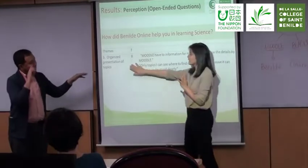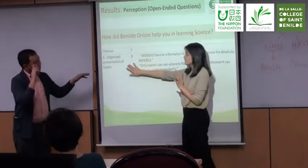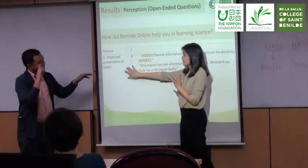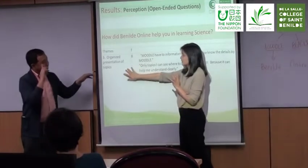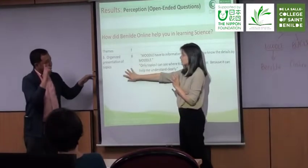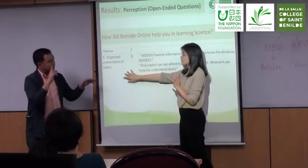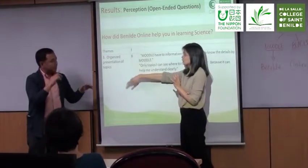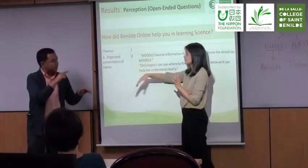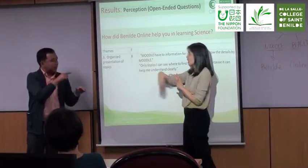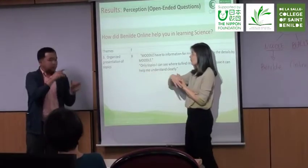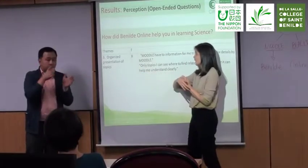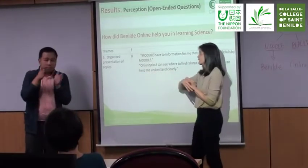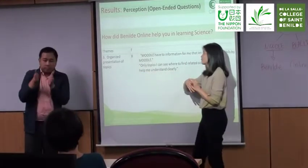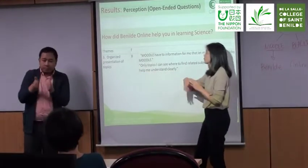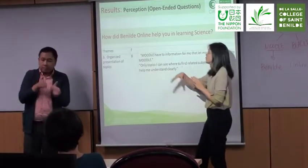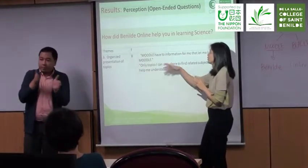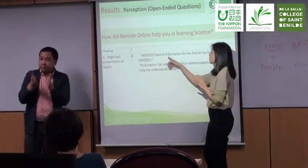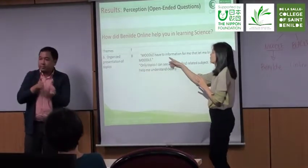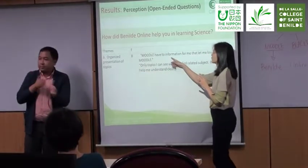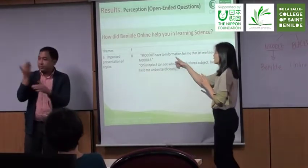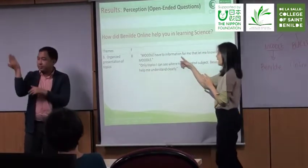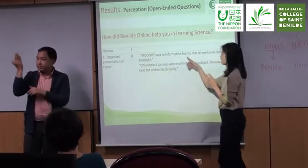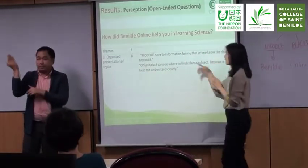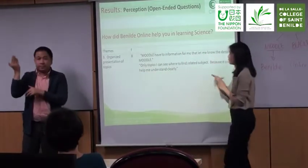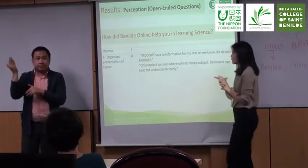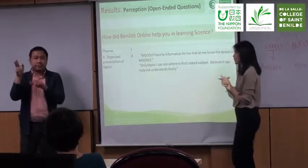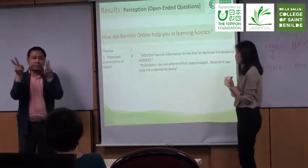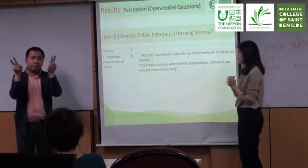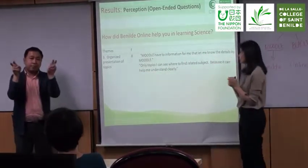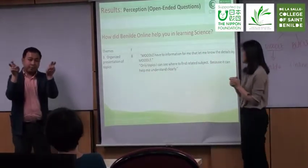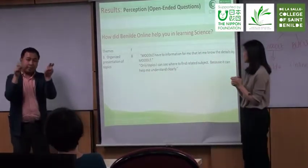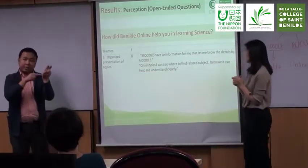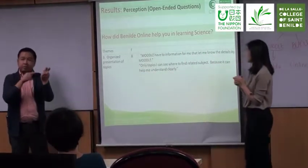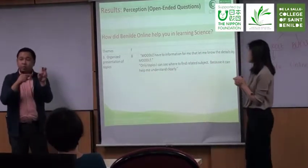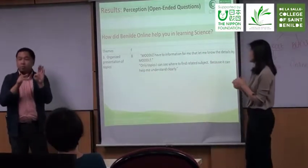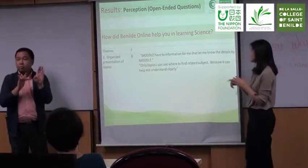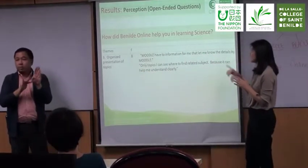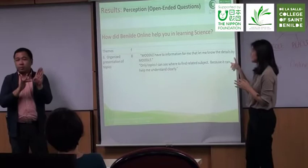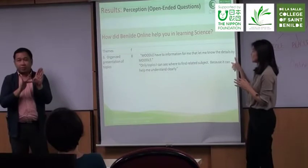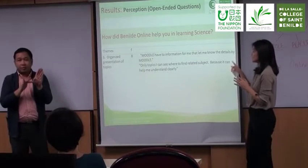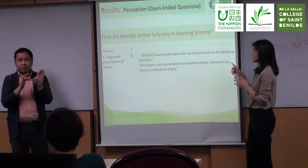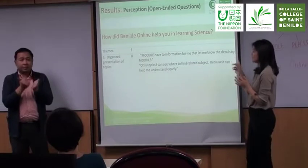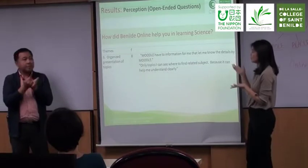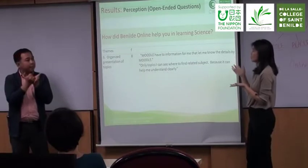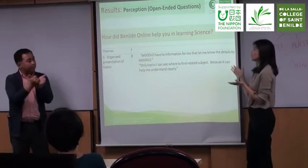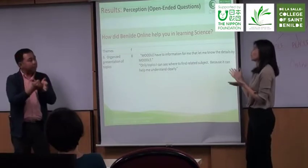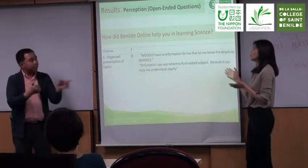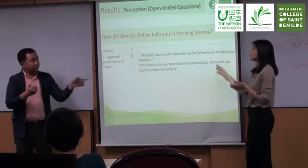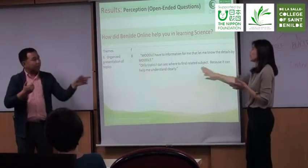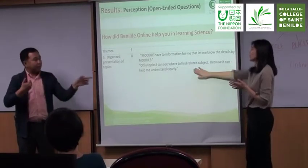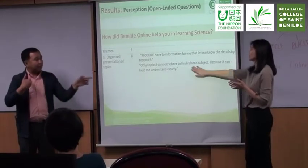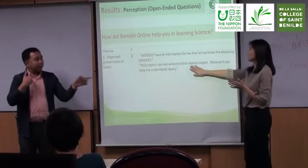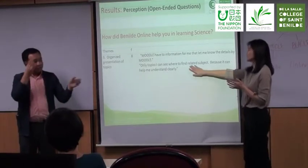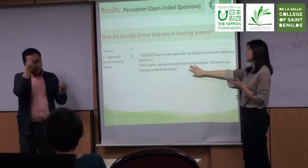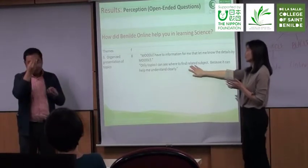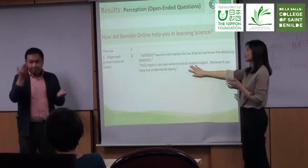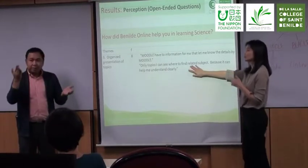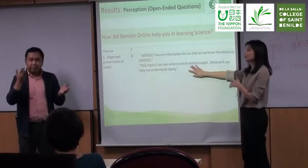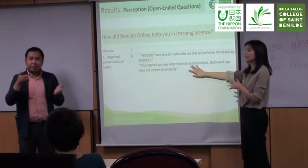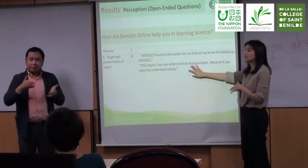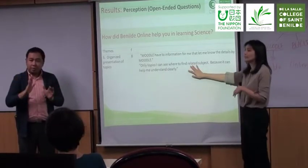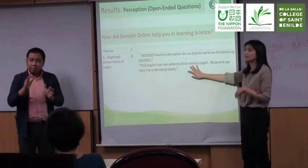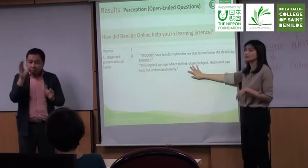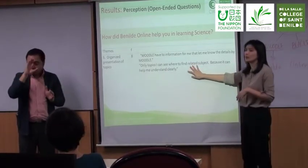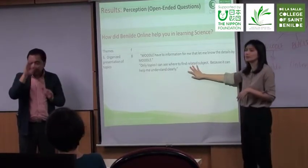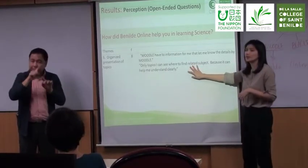the organized presentation of topics. So MOODLE have the information for me that let me know the details by MOODLE. Only topics I can see